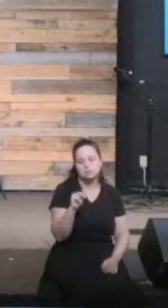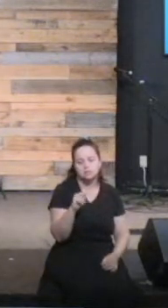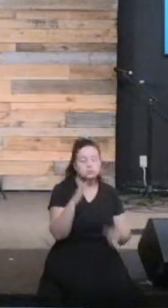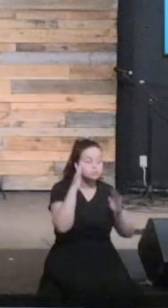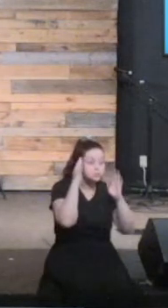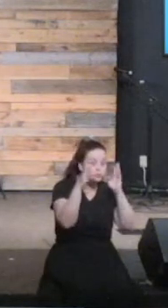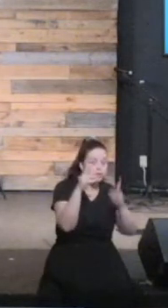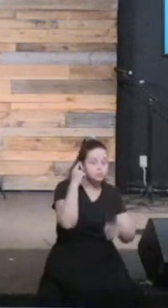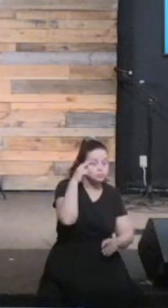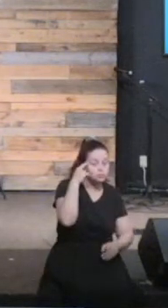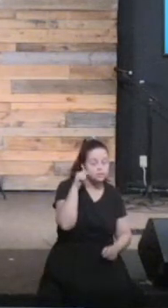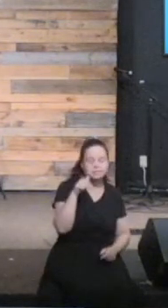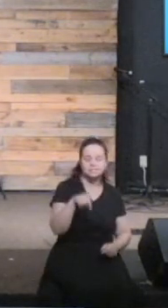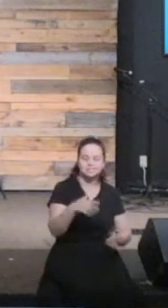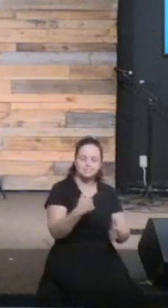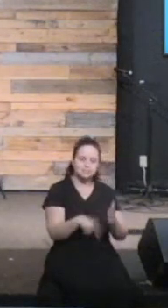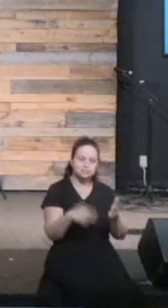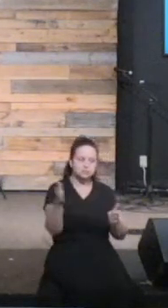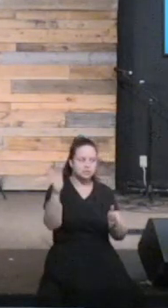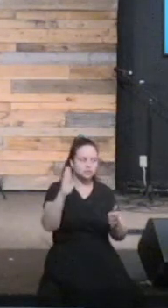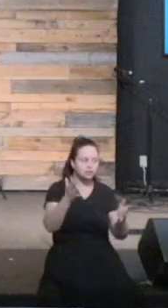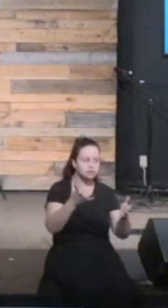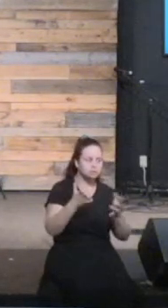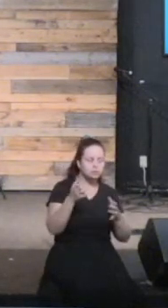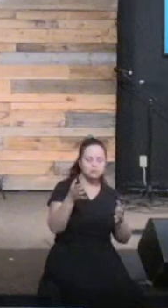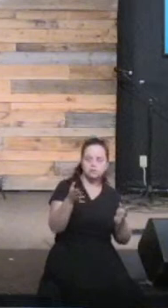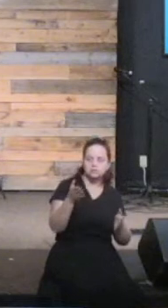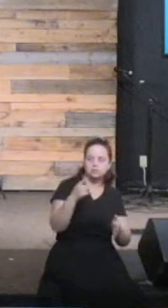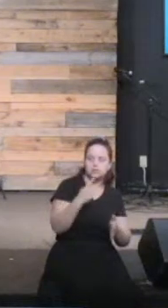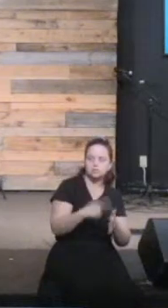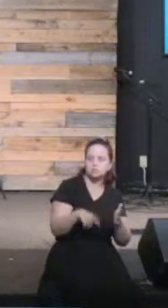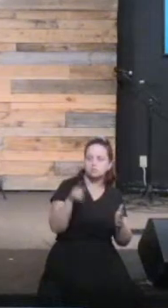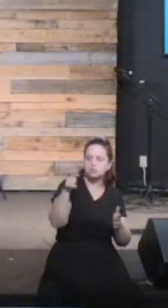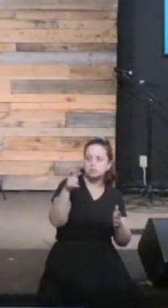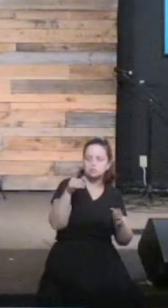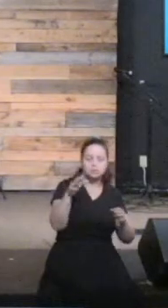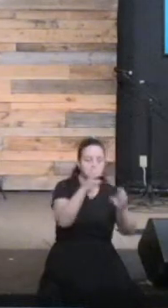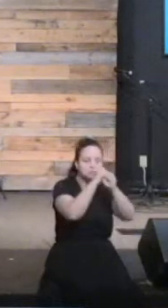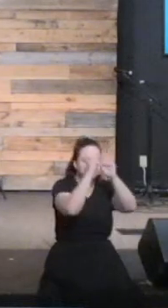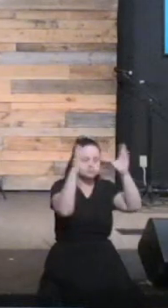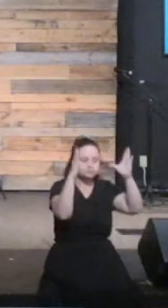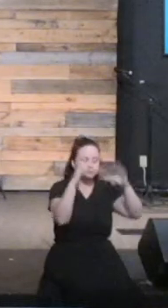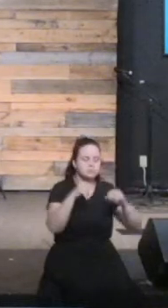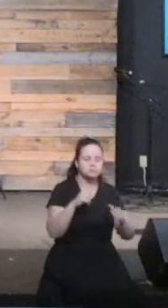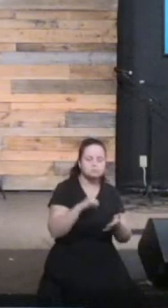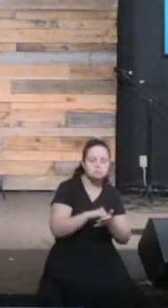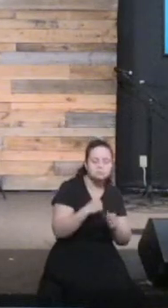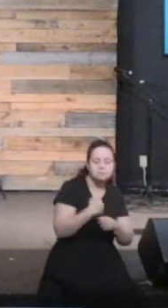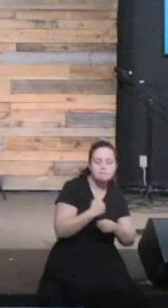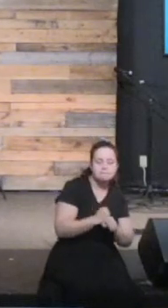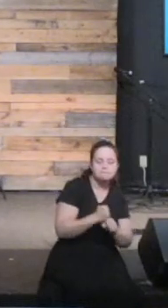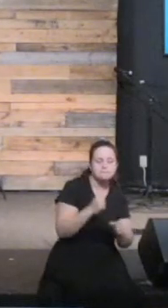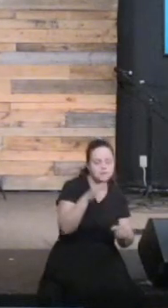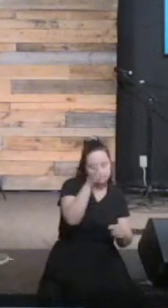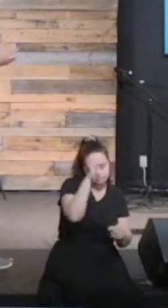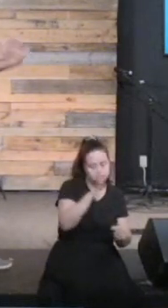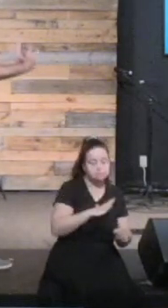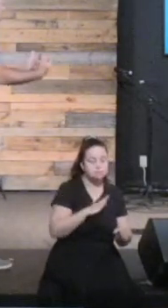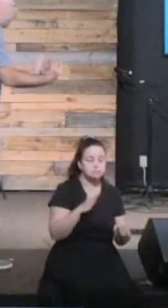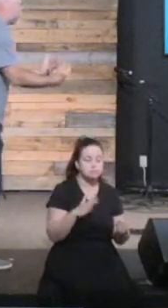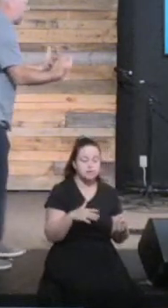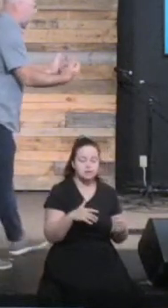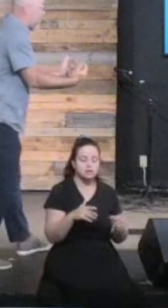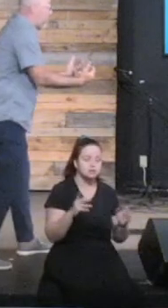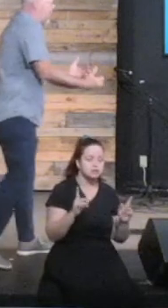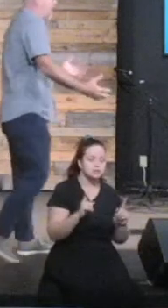this is what God wants this is what he envisioned as he made man as he completed man as he as he brought